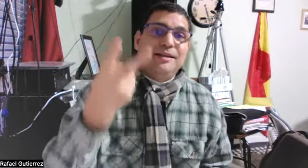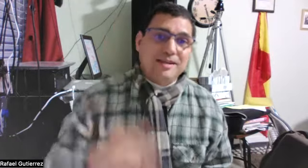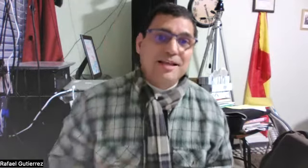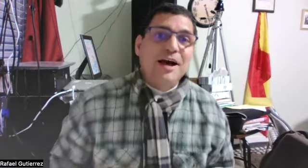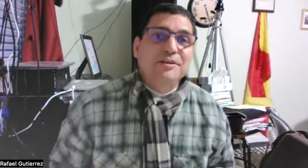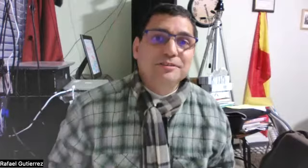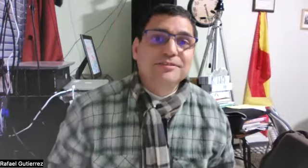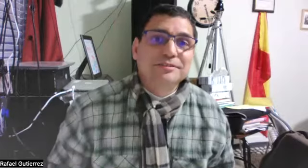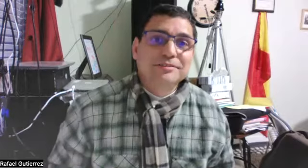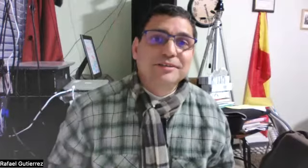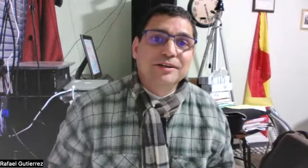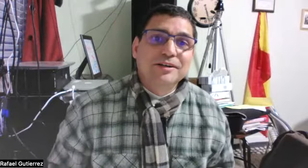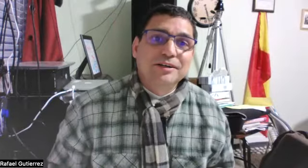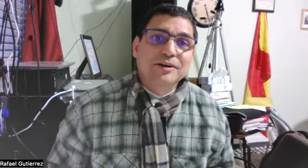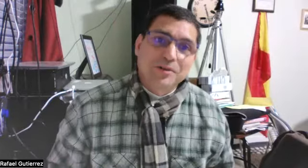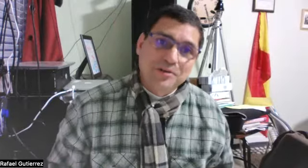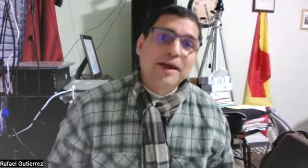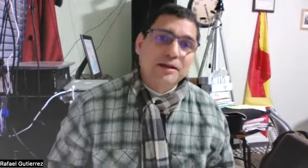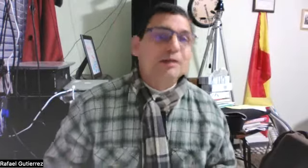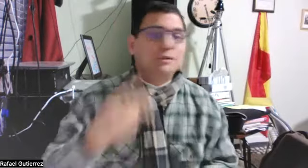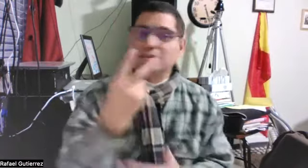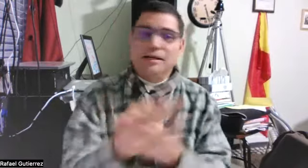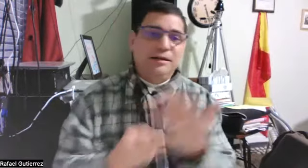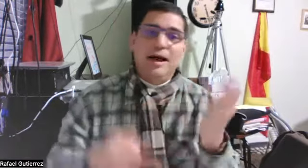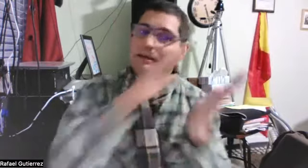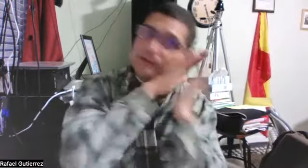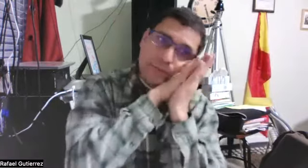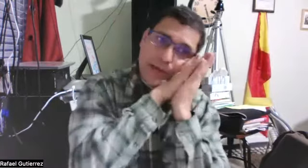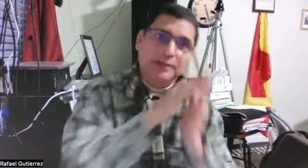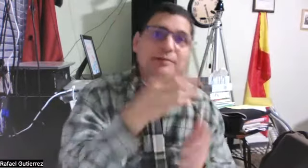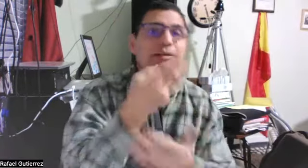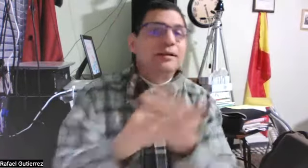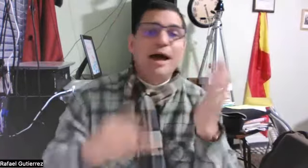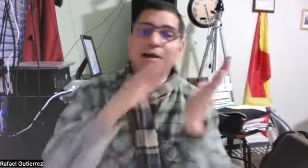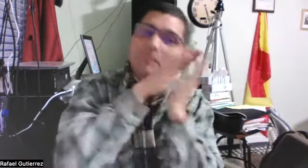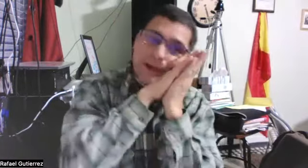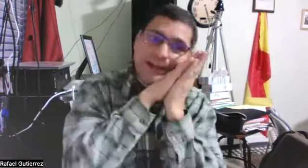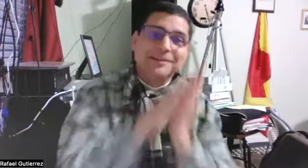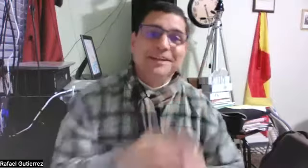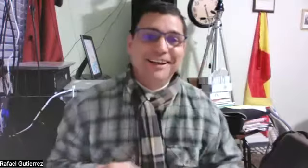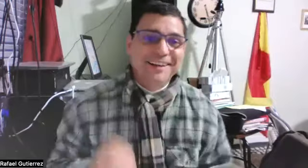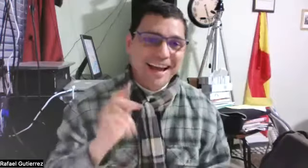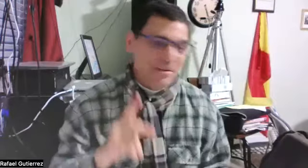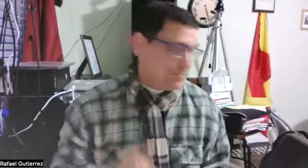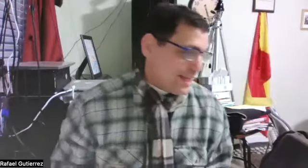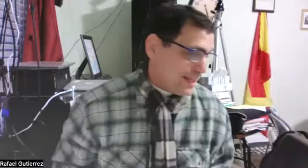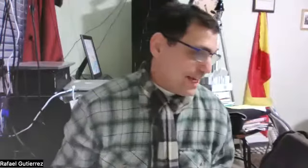Lie down on your bed, huh? You say, lie, bed, lie on bed. Okay, the next